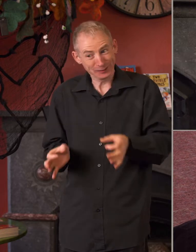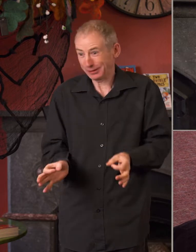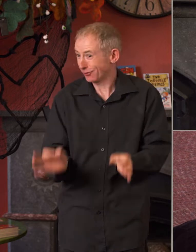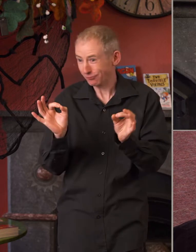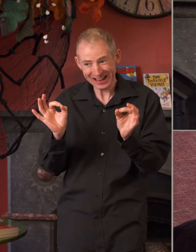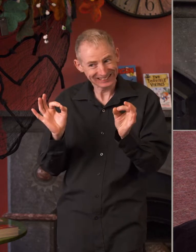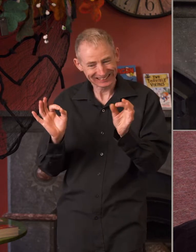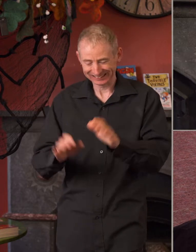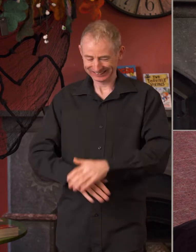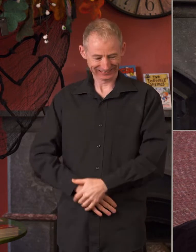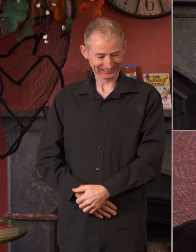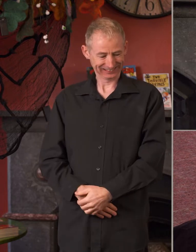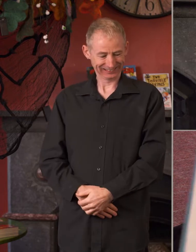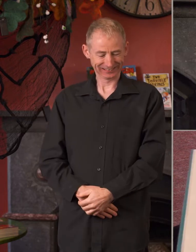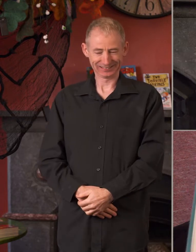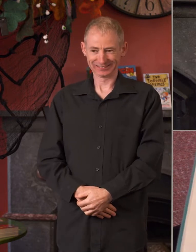Crab.